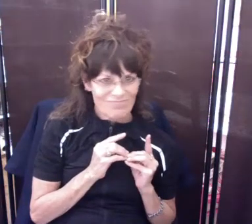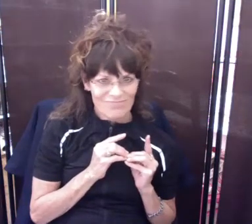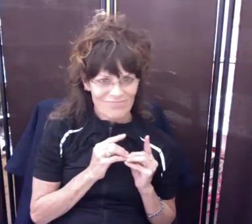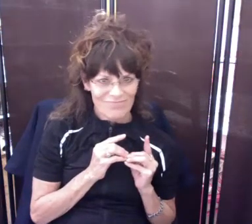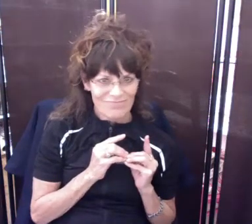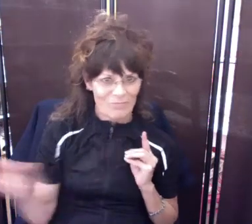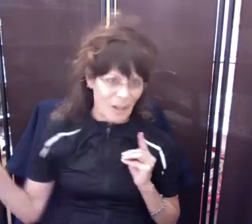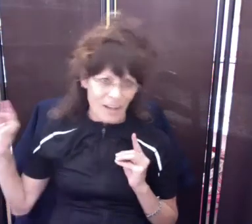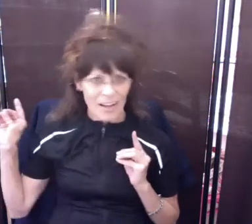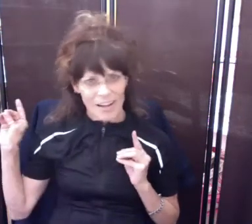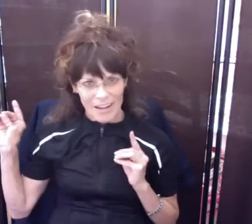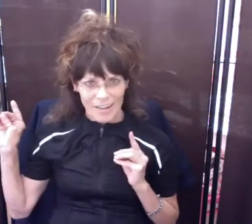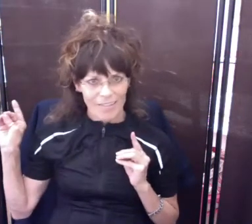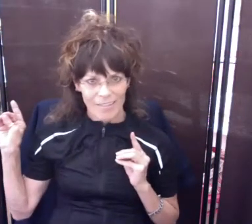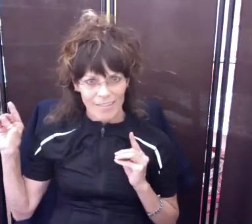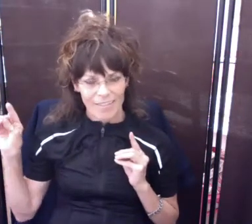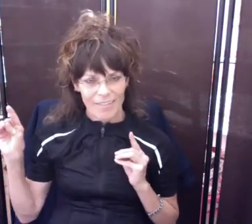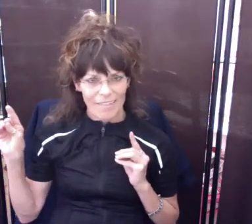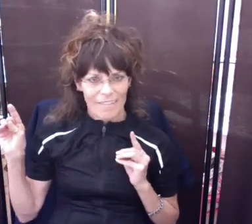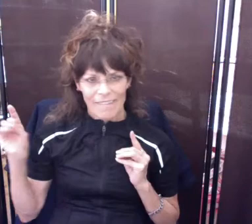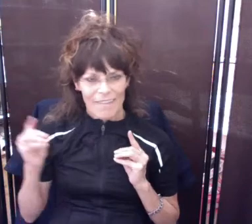Surprise, surprise, two ding-a-lings, not making a bell.